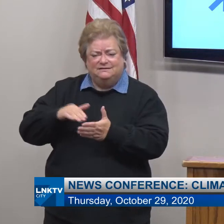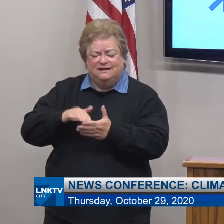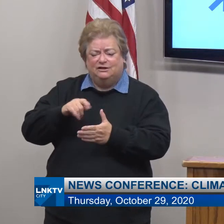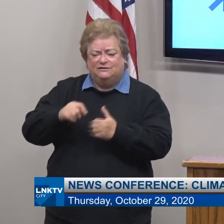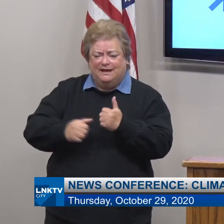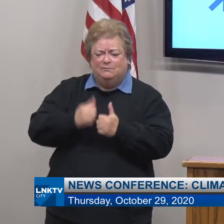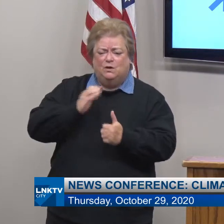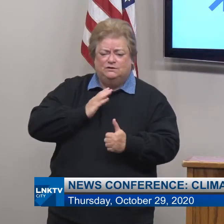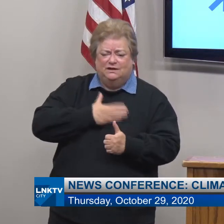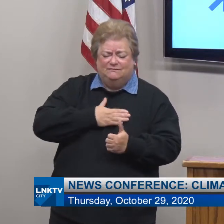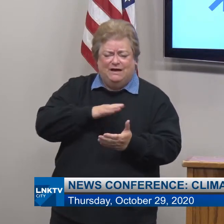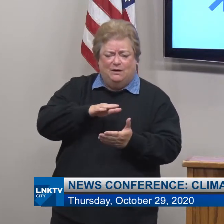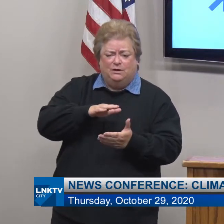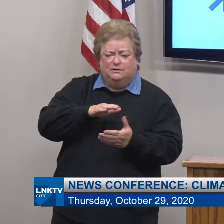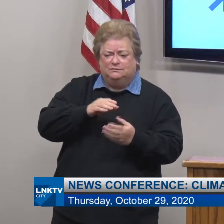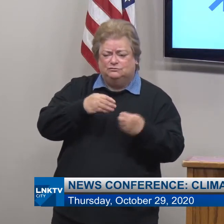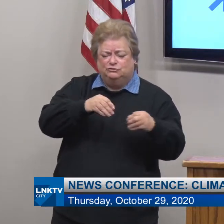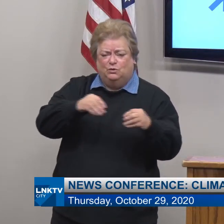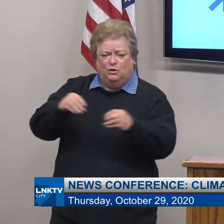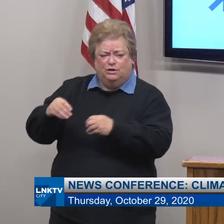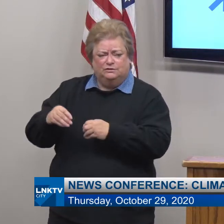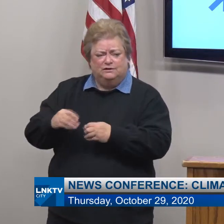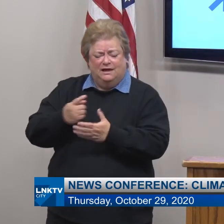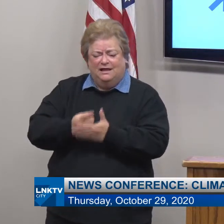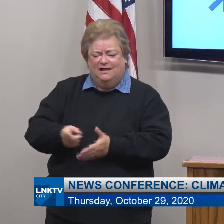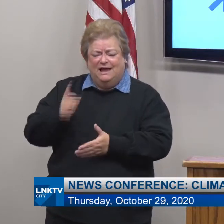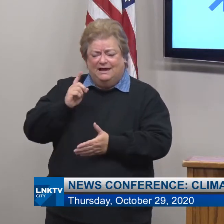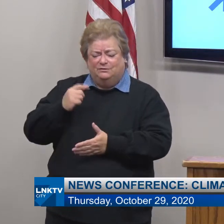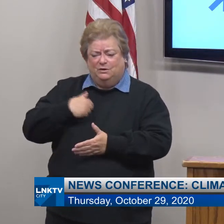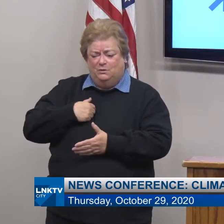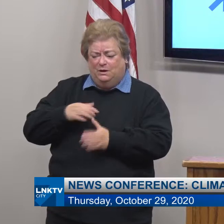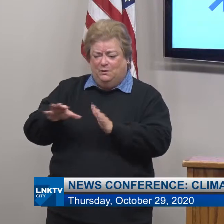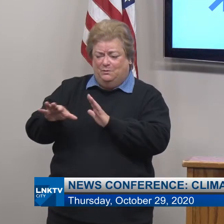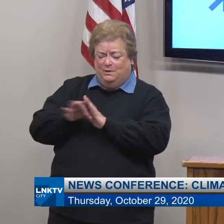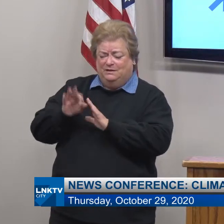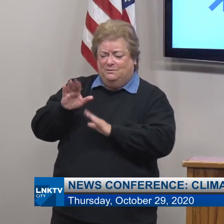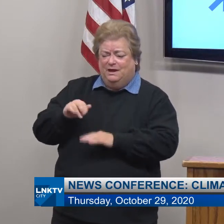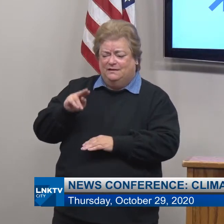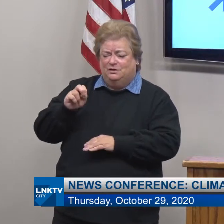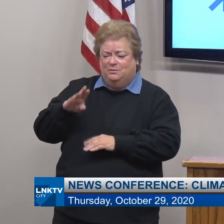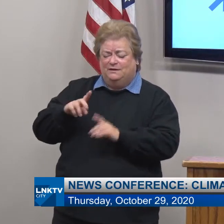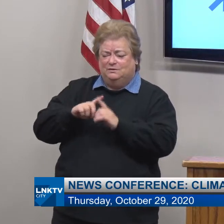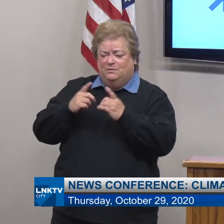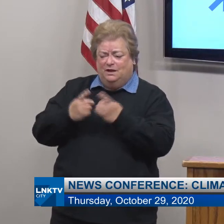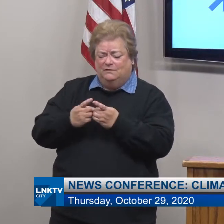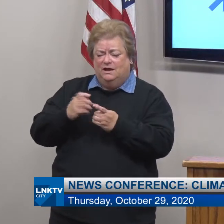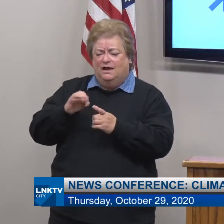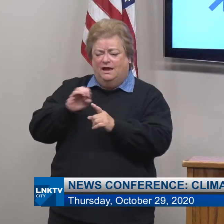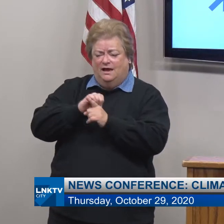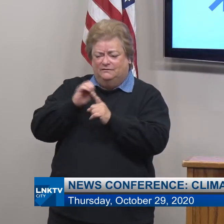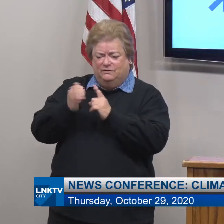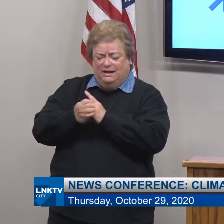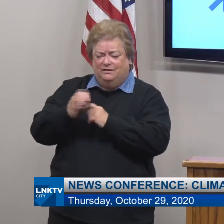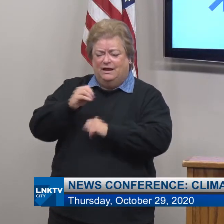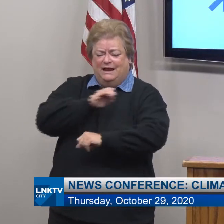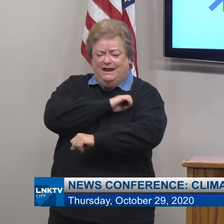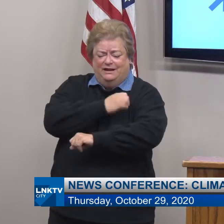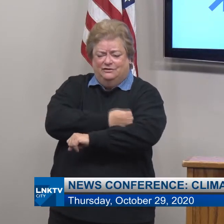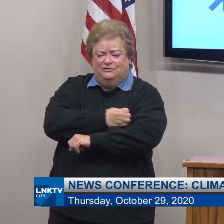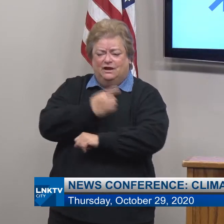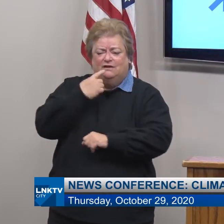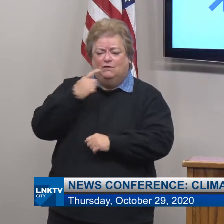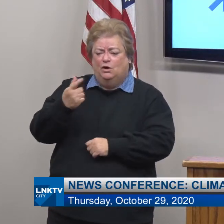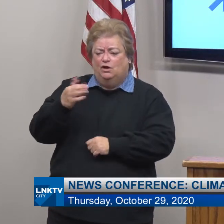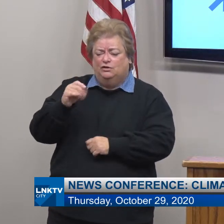locations. Lastly, we are so very proud to have been selected by the Nebraska Department of Environment and Energy